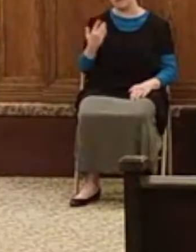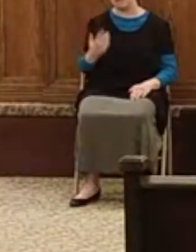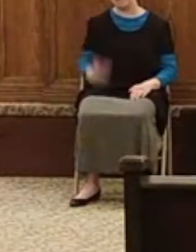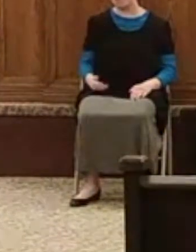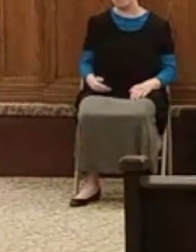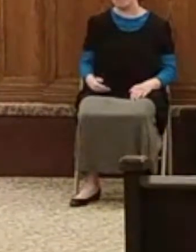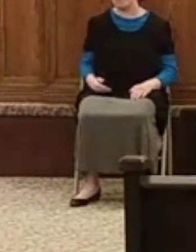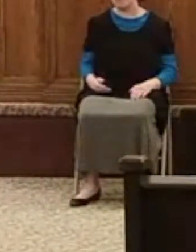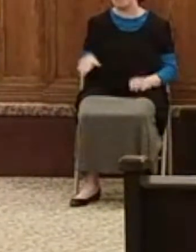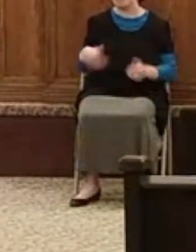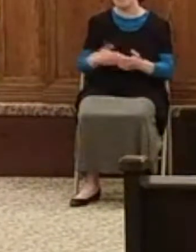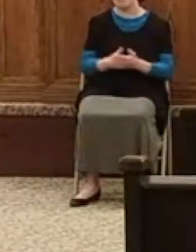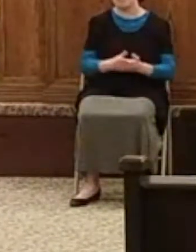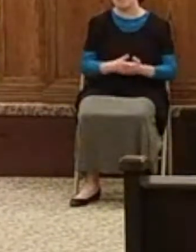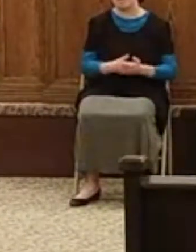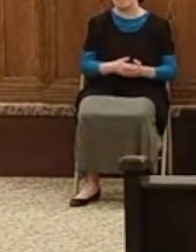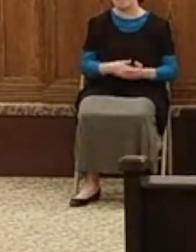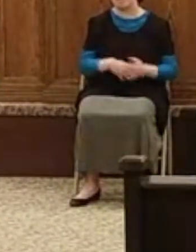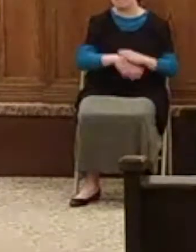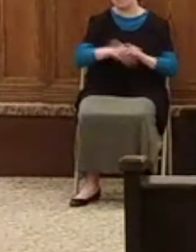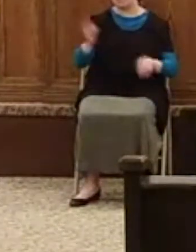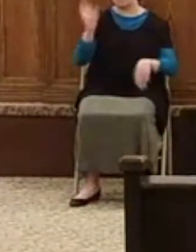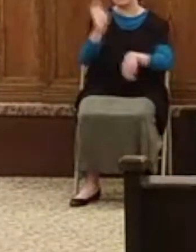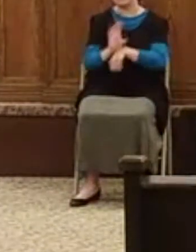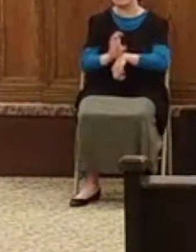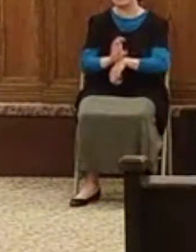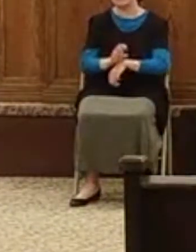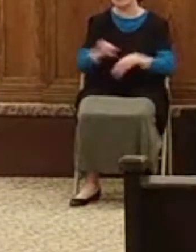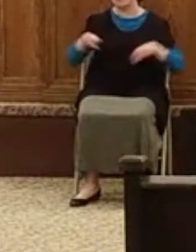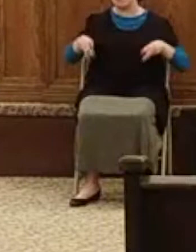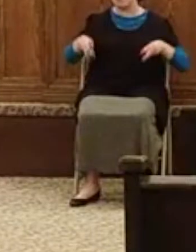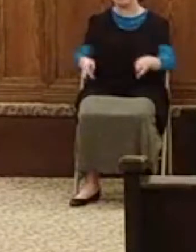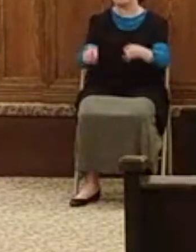all accounts, we should have all been out of the church,